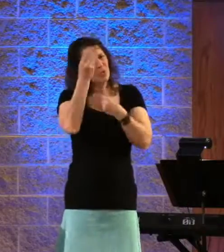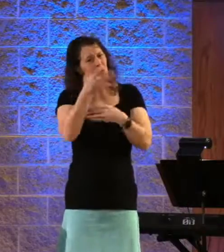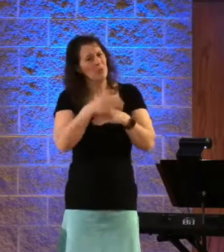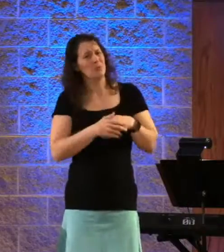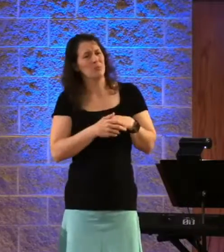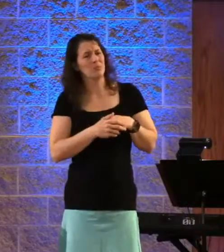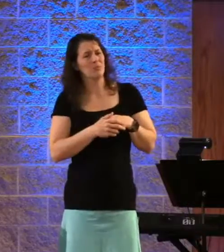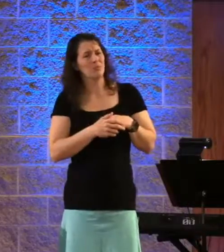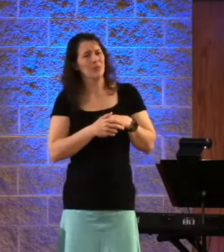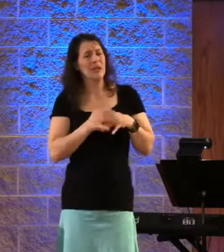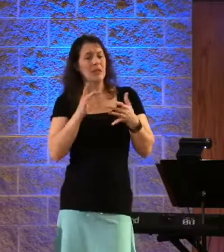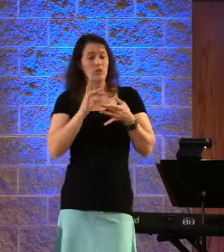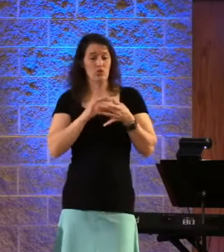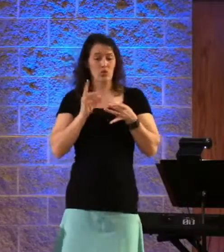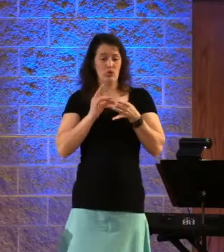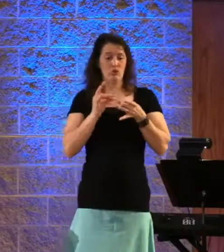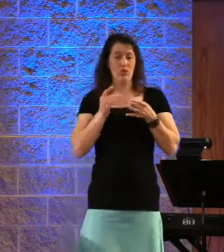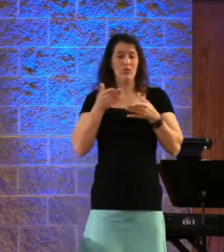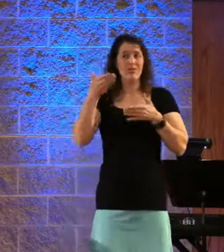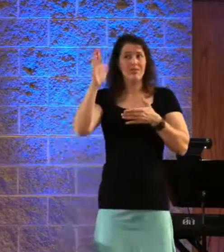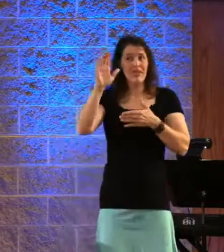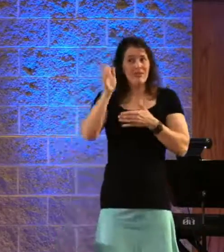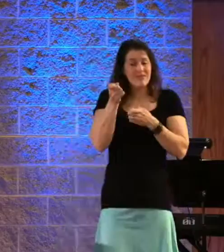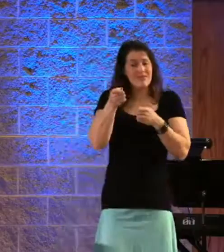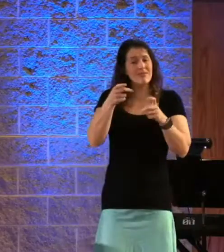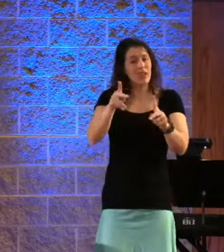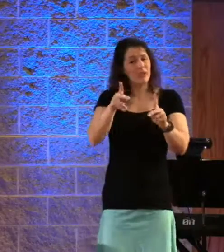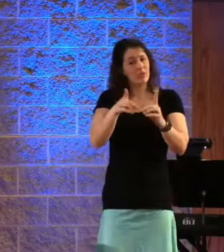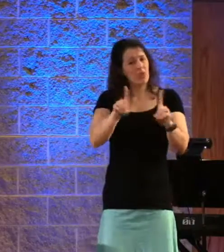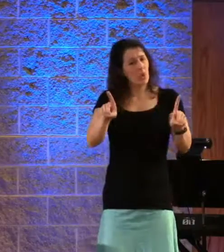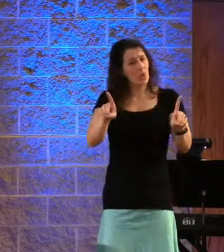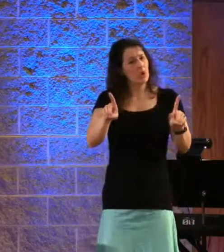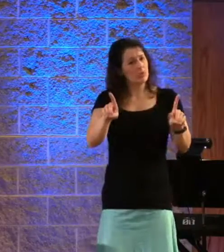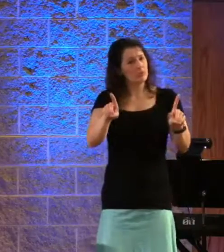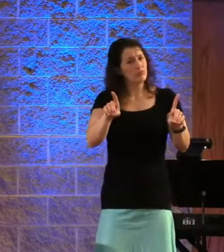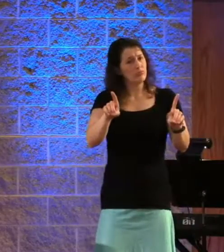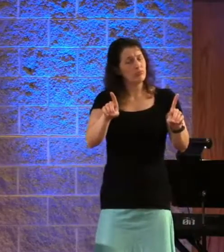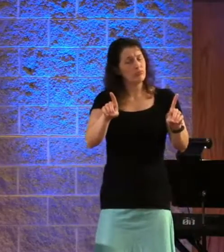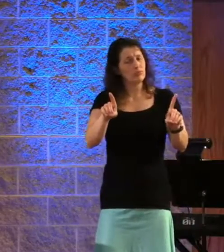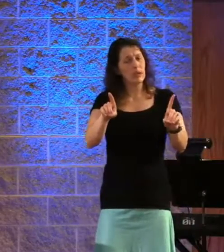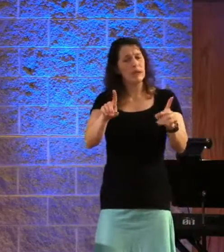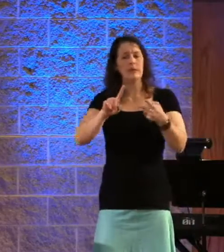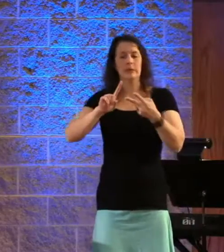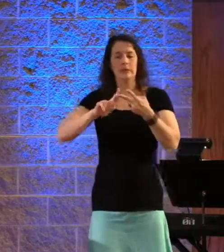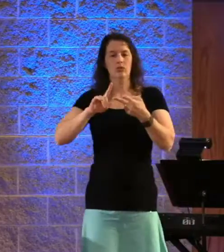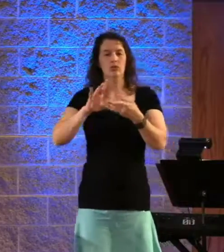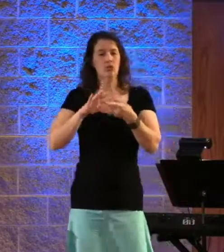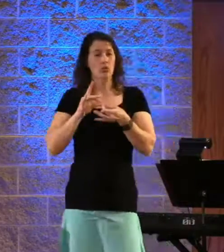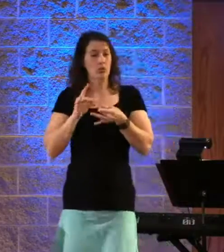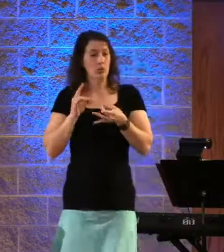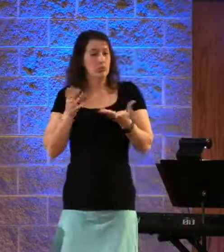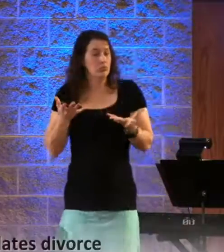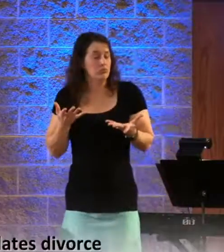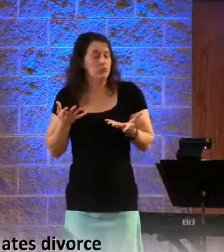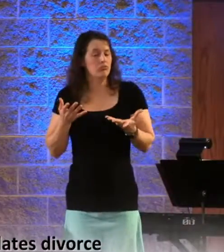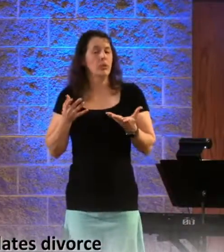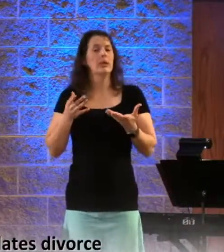does allow for divorce. But then the second thing I would say from Scripture is that